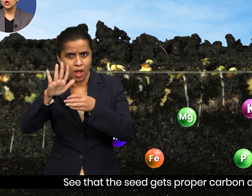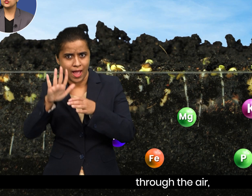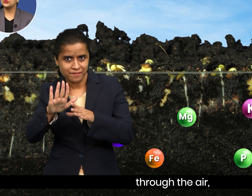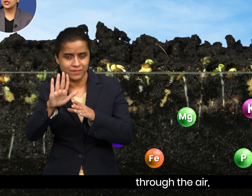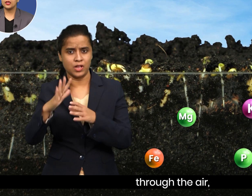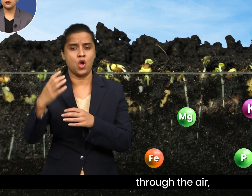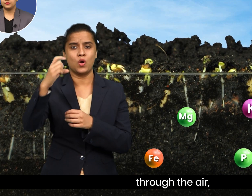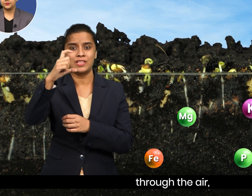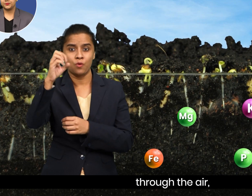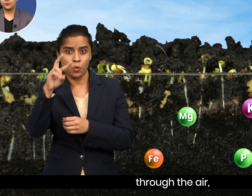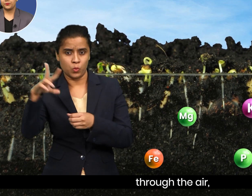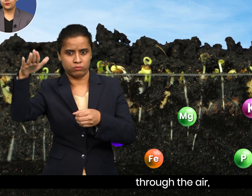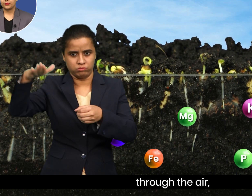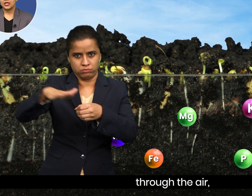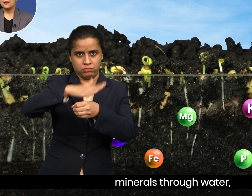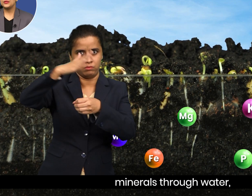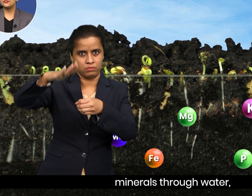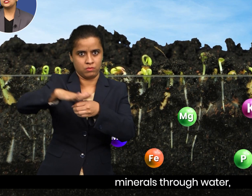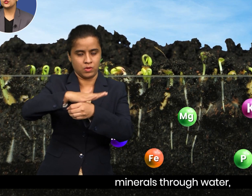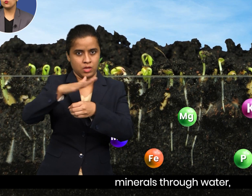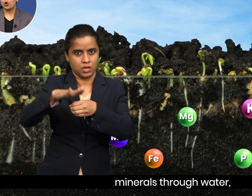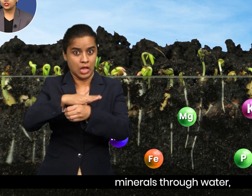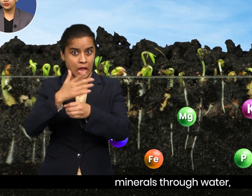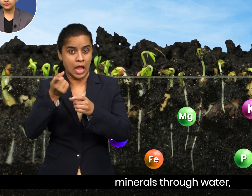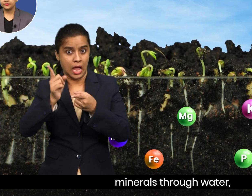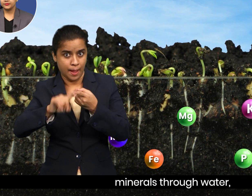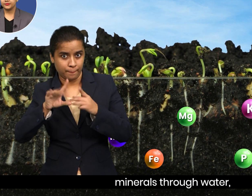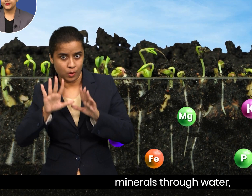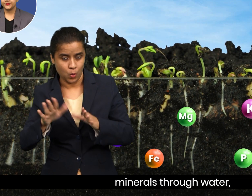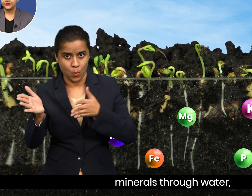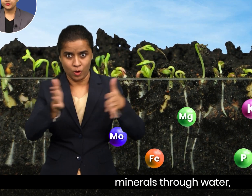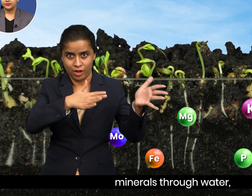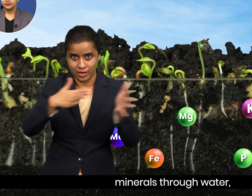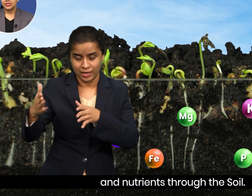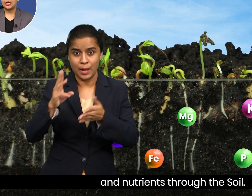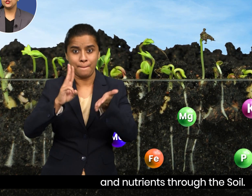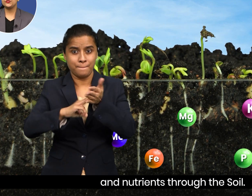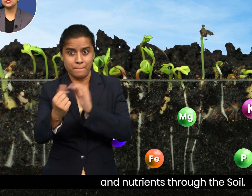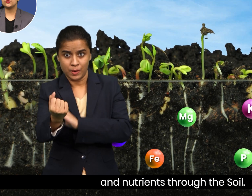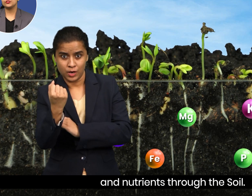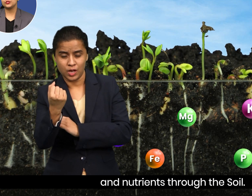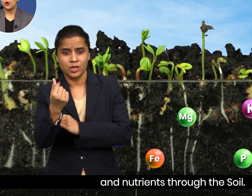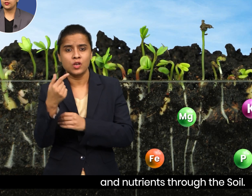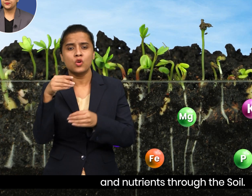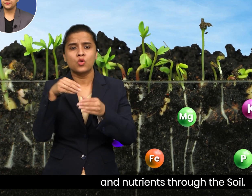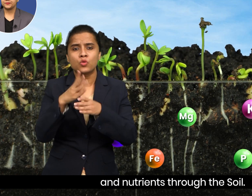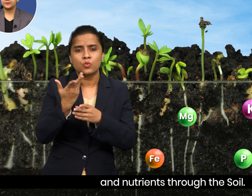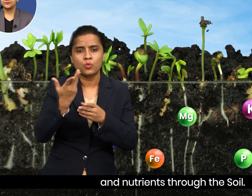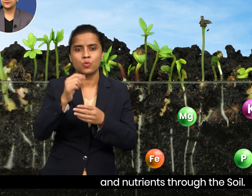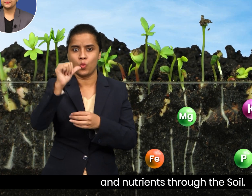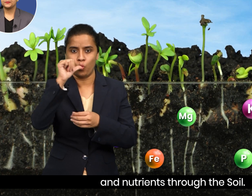dioxide through the air, minerals through water, and nutrients through the soil.